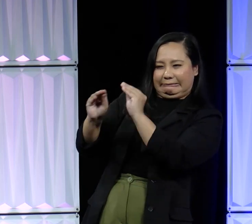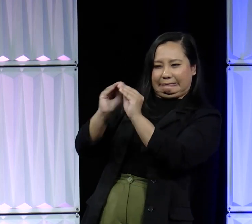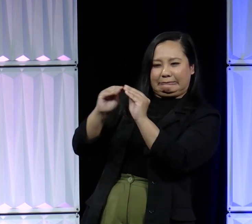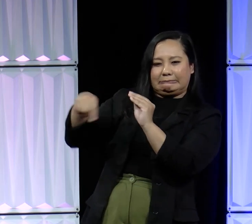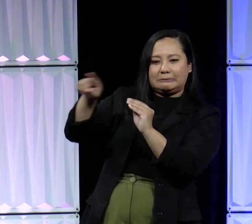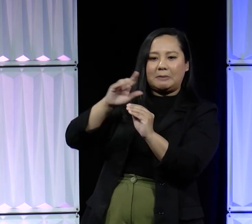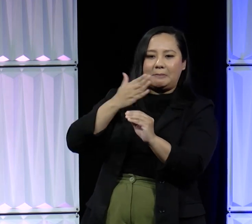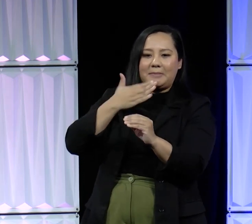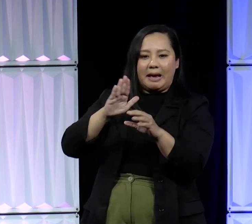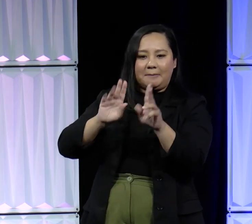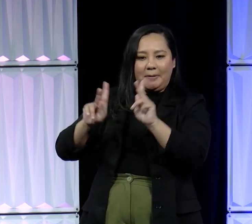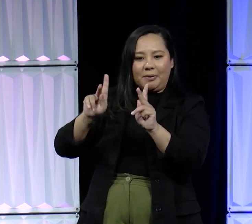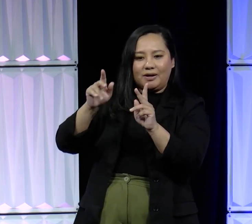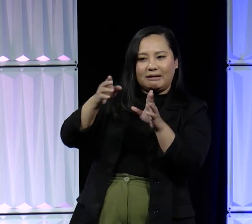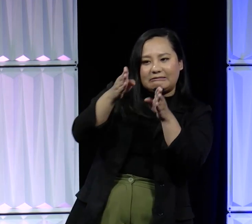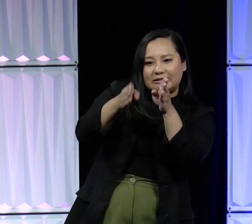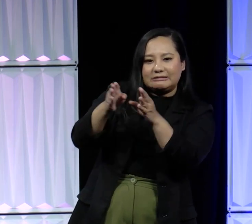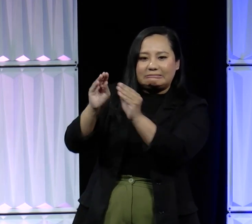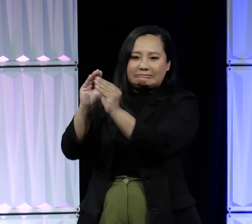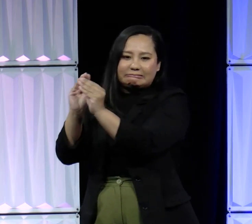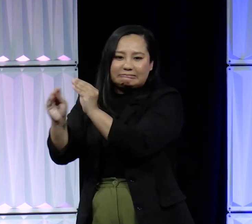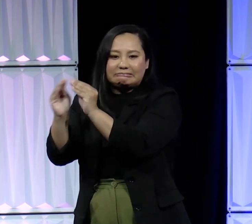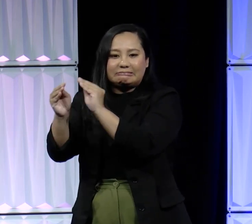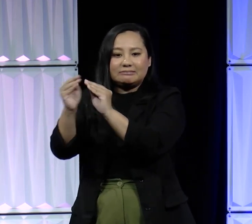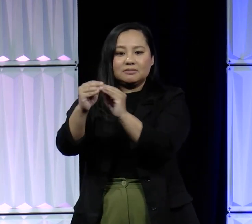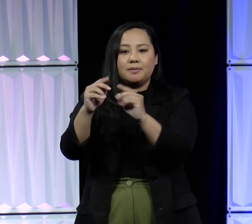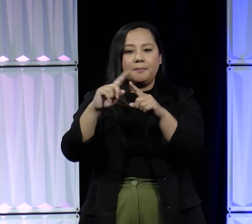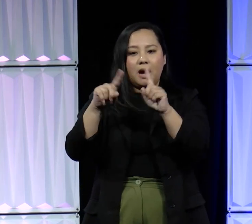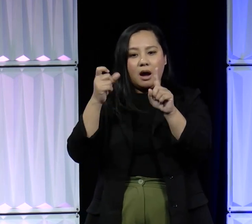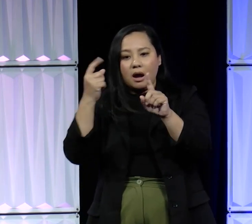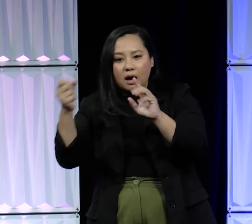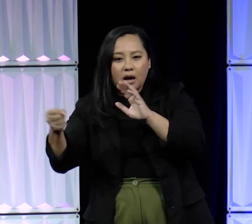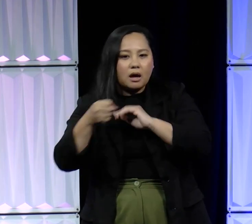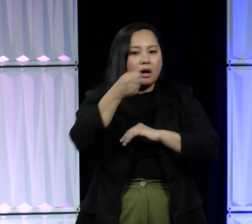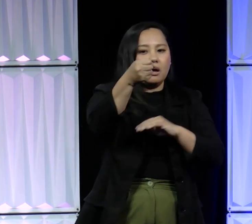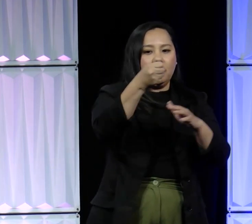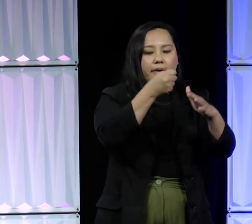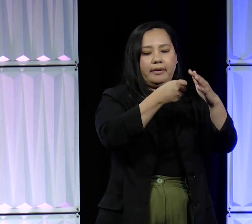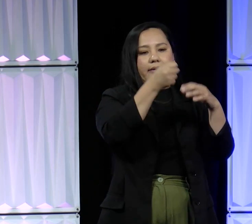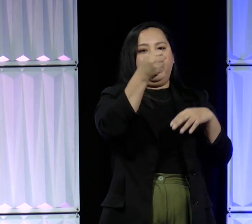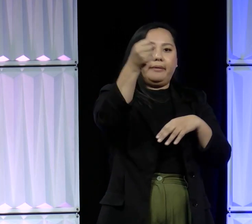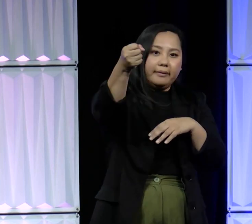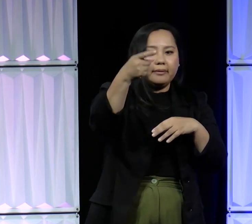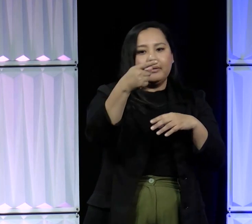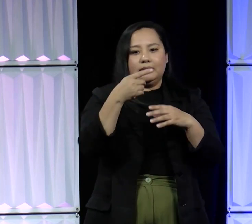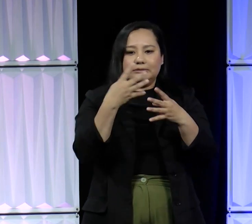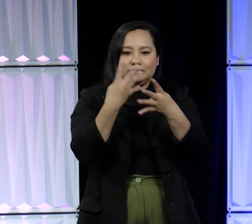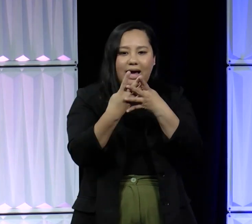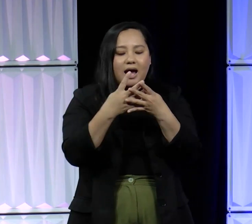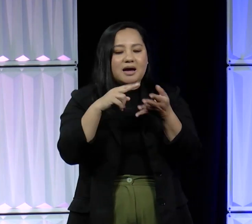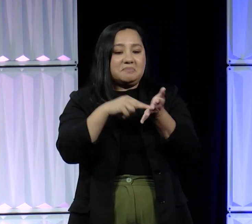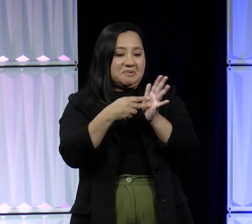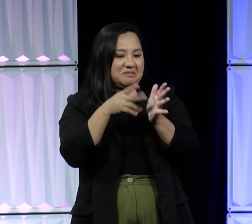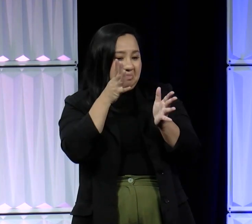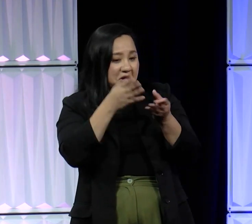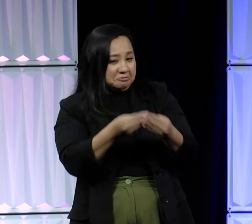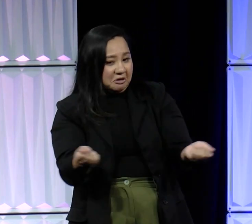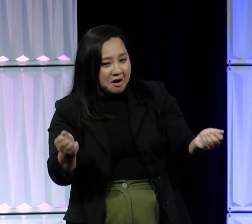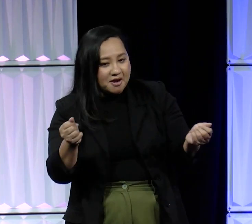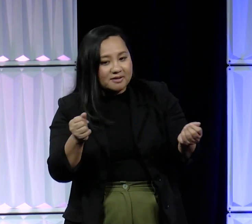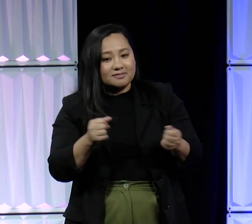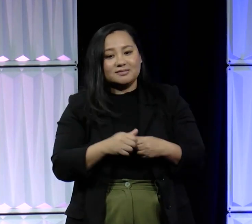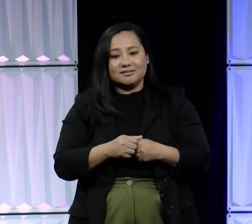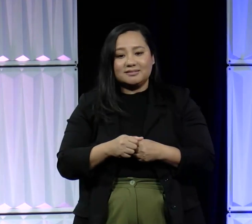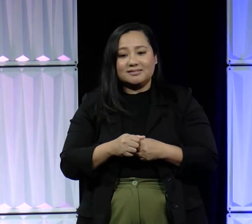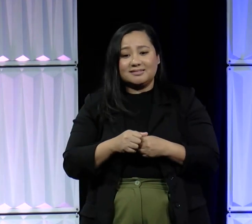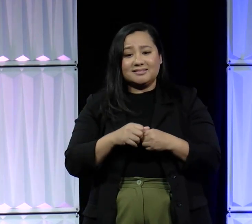be measured by the number of years one is sentenced to live behind bars. There's a statistic that RAINN has